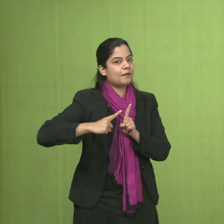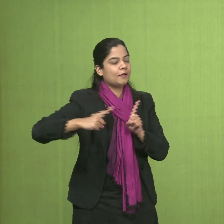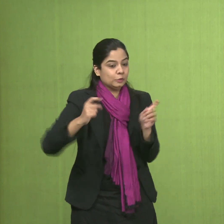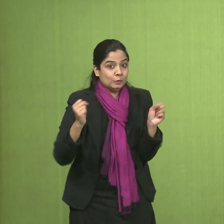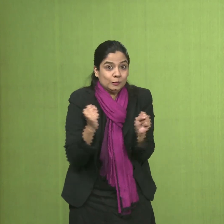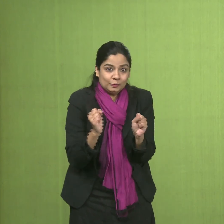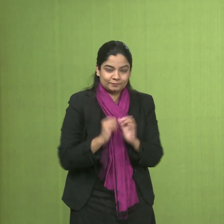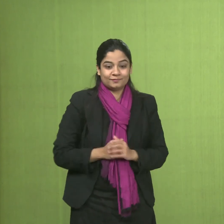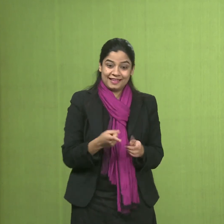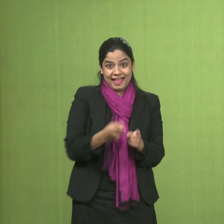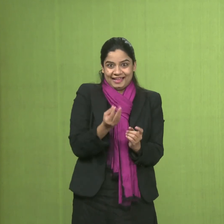time.